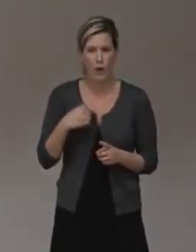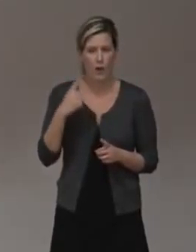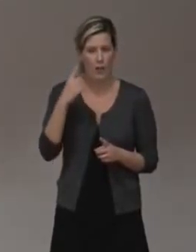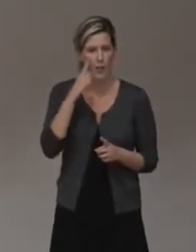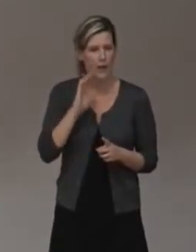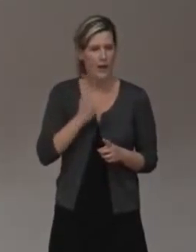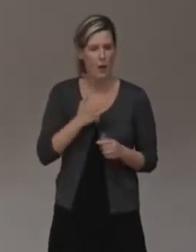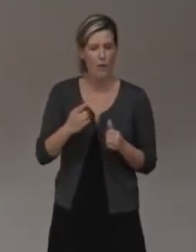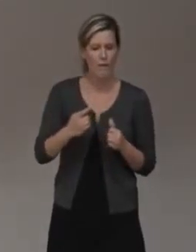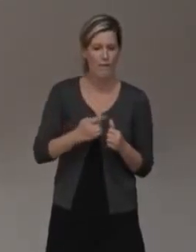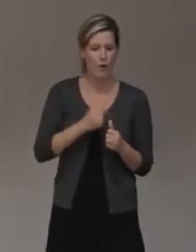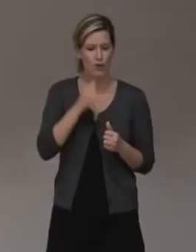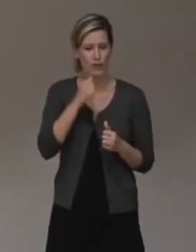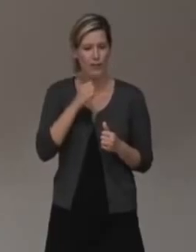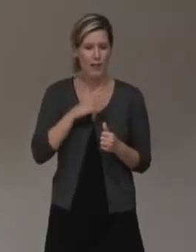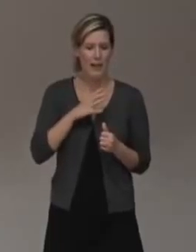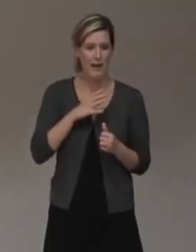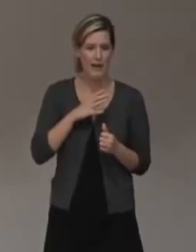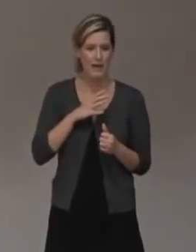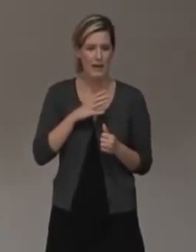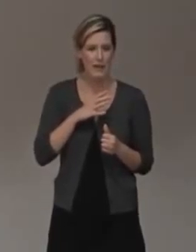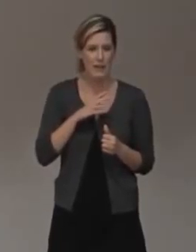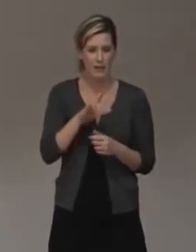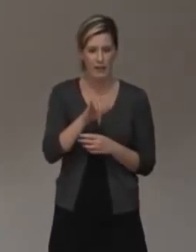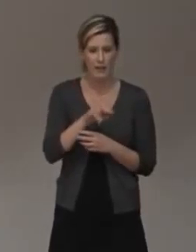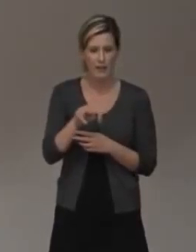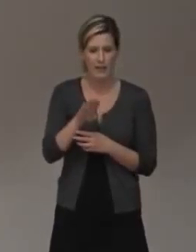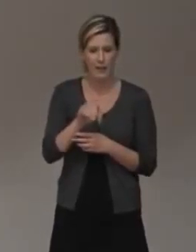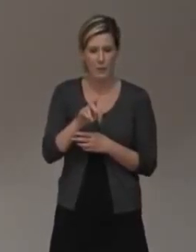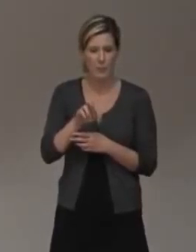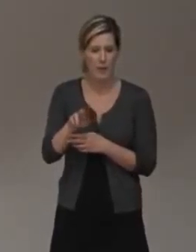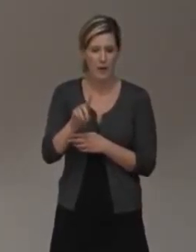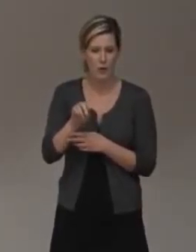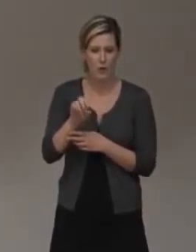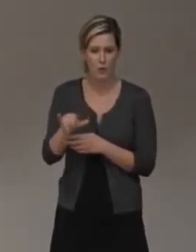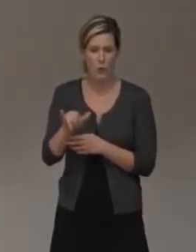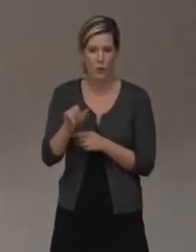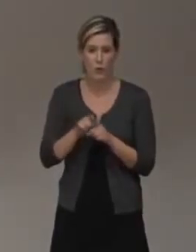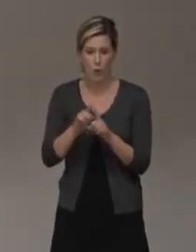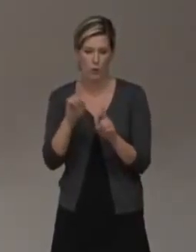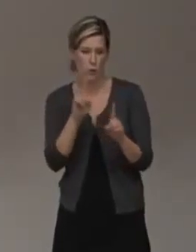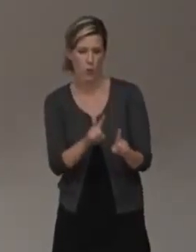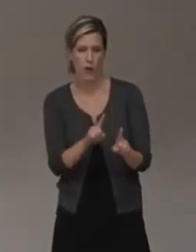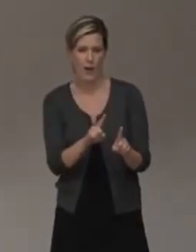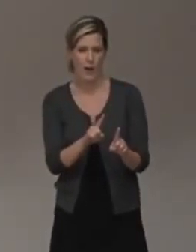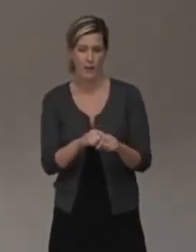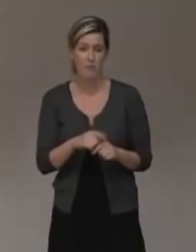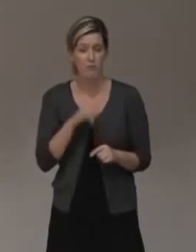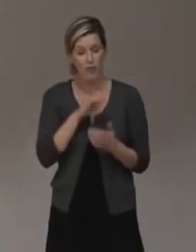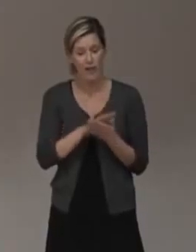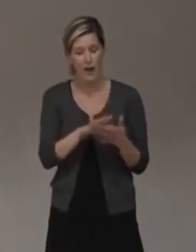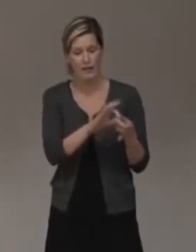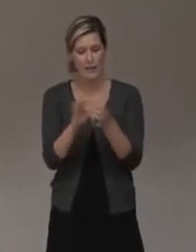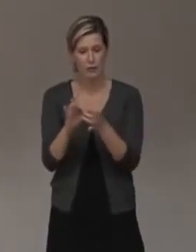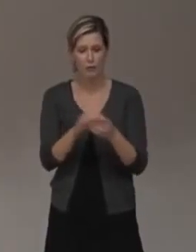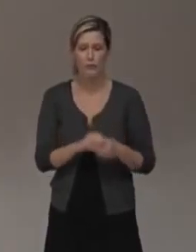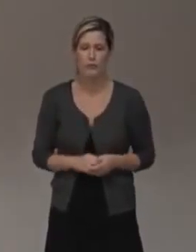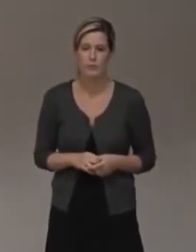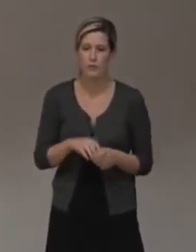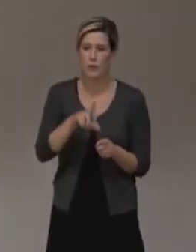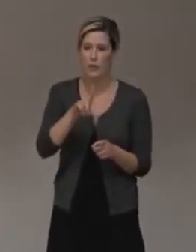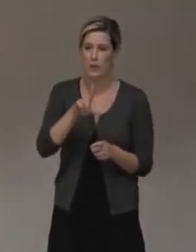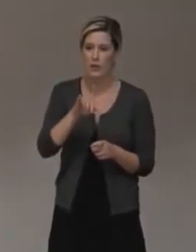our First Lady, Lynn Baker Dooley, also went. So a nice little connection there. Liz